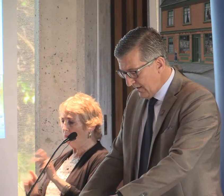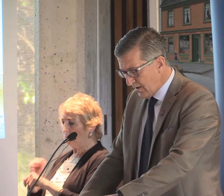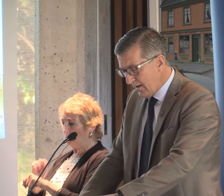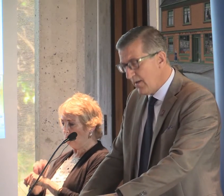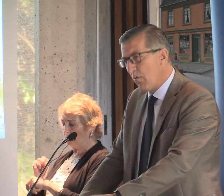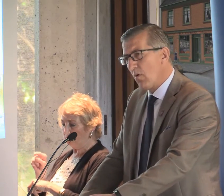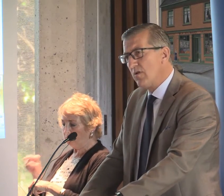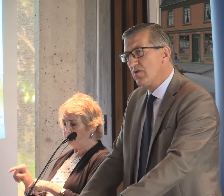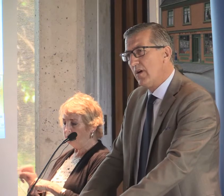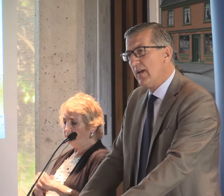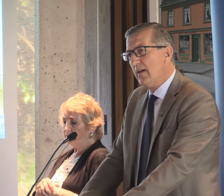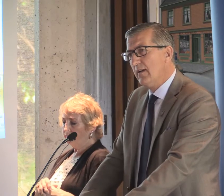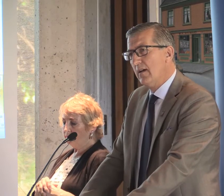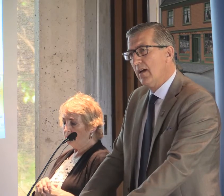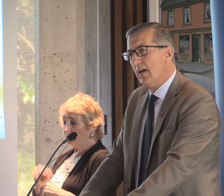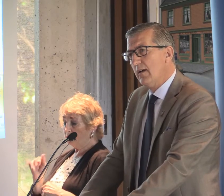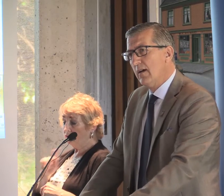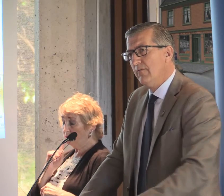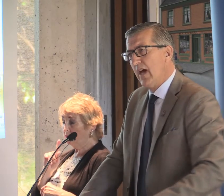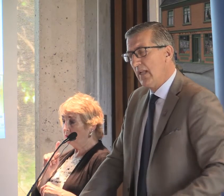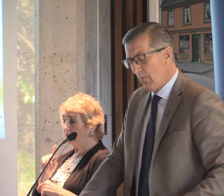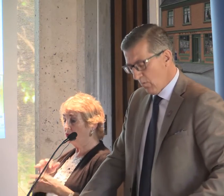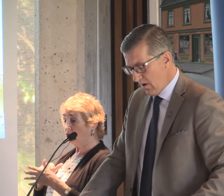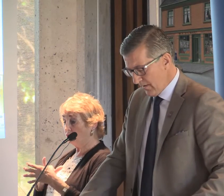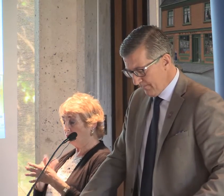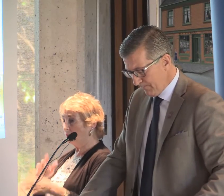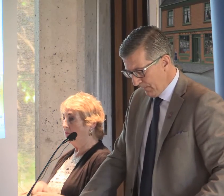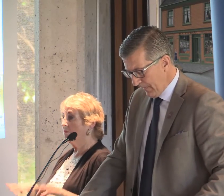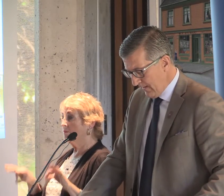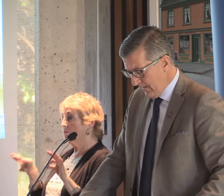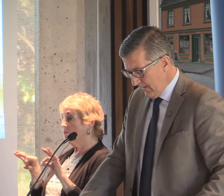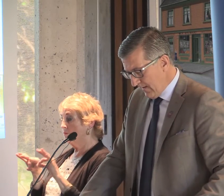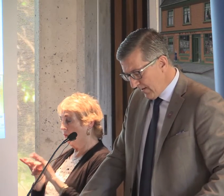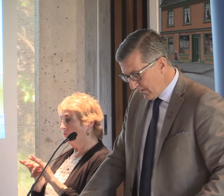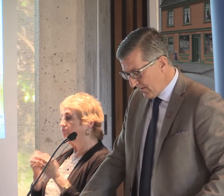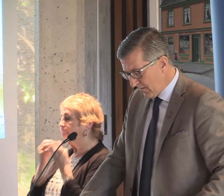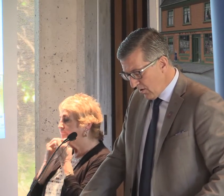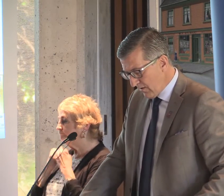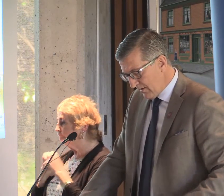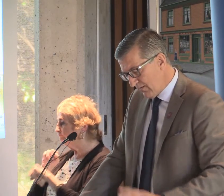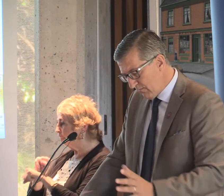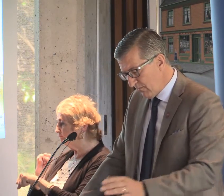it's an important study and valuable work. And